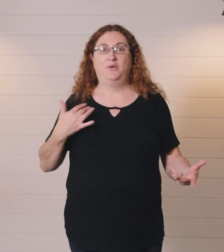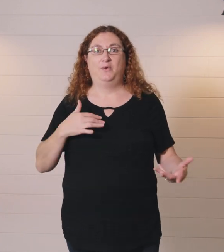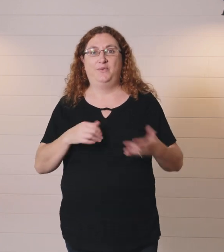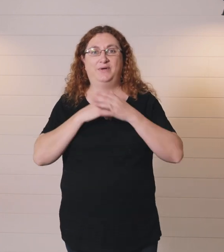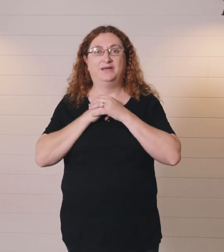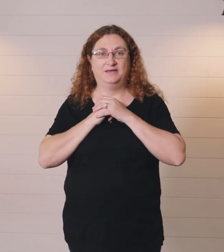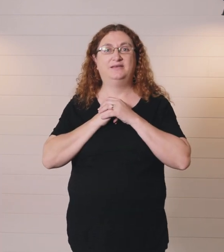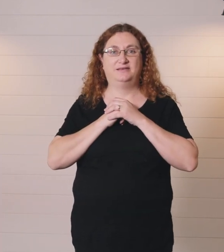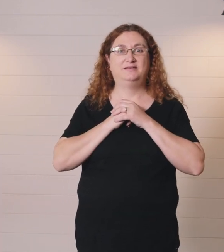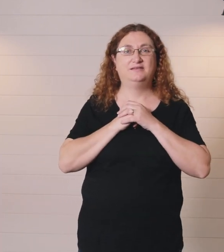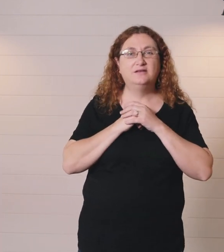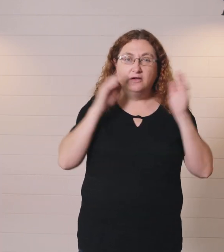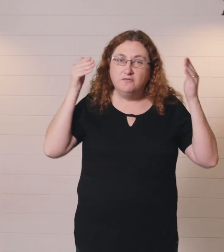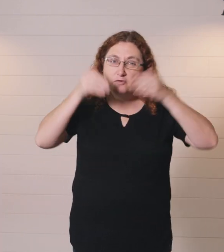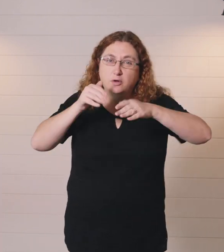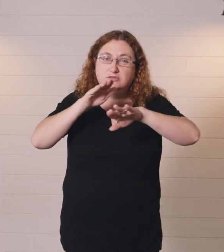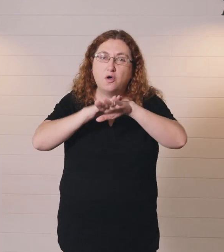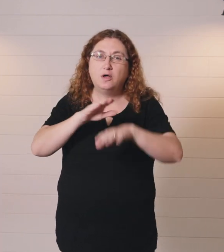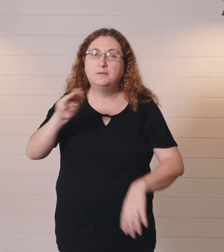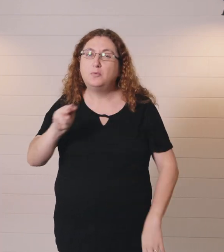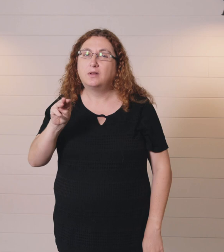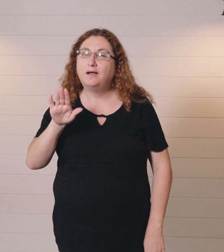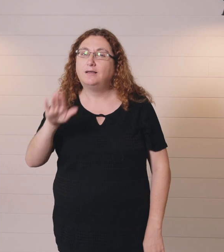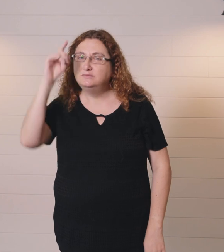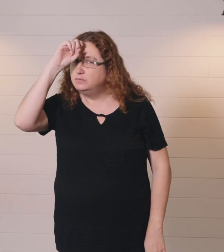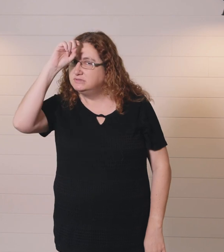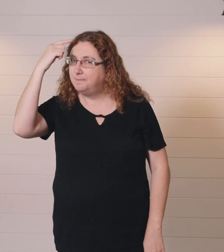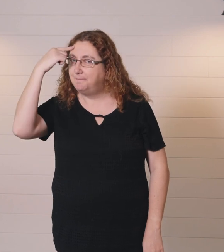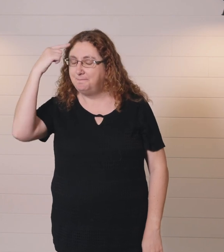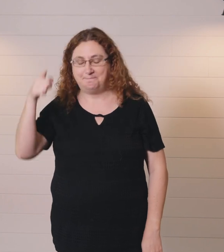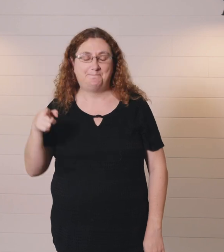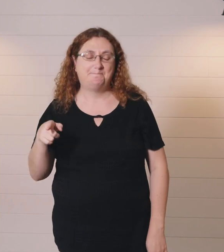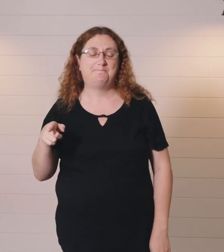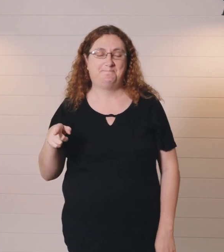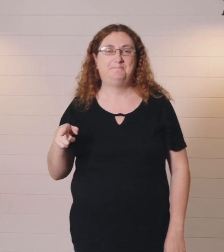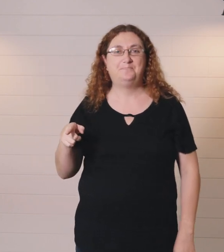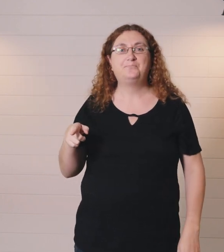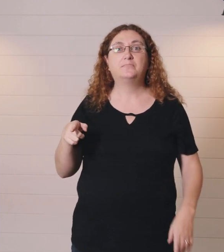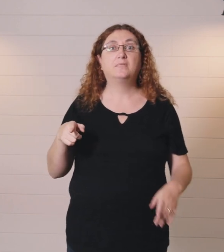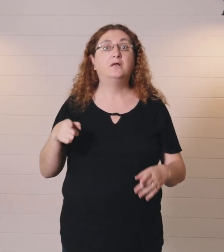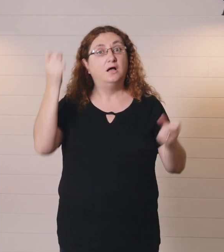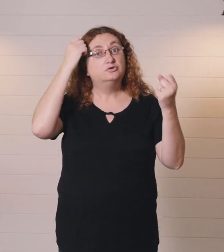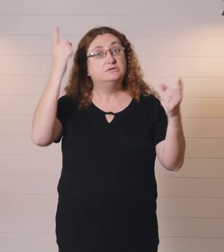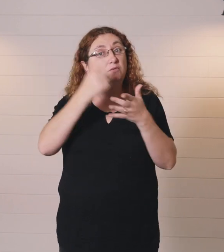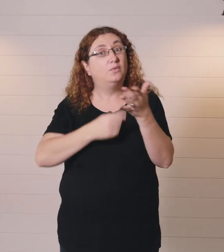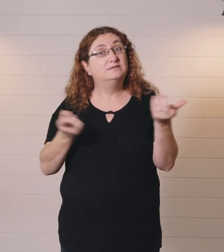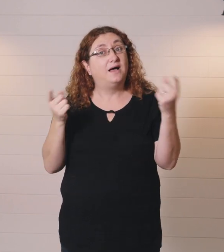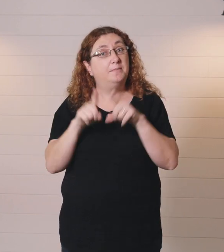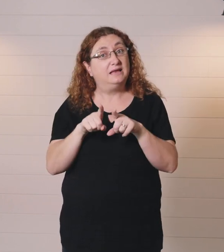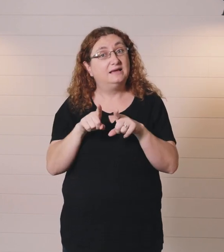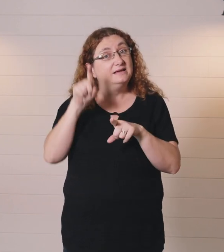focus on the wisdom of Mordecai. You see, to understand what's happening, we need a little bit of knowledge